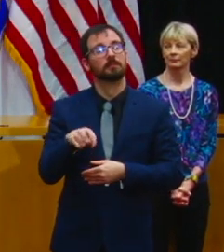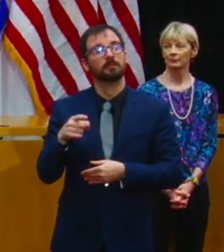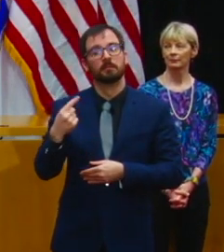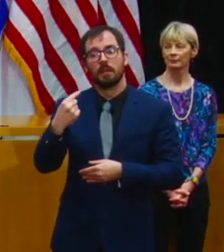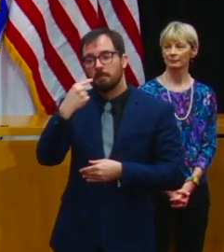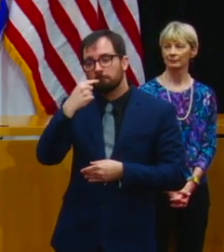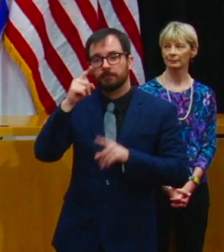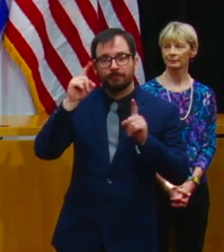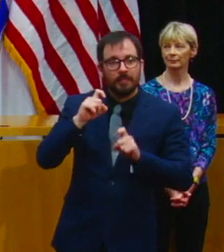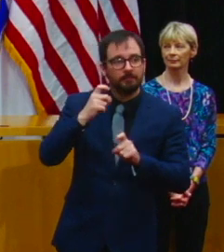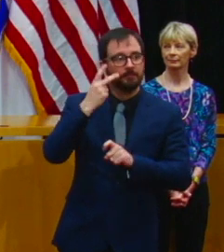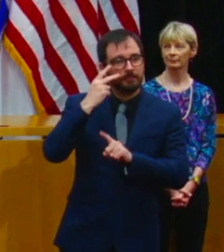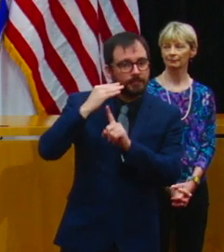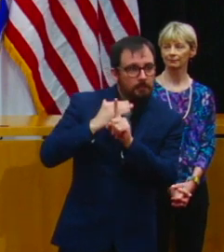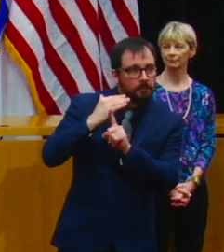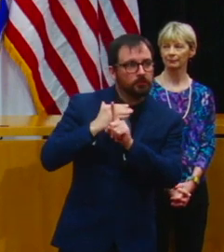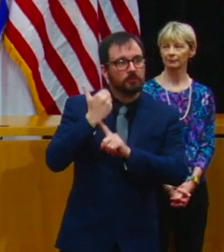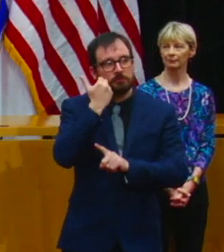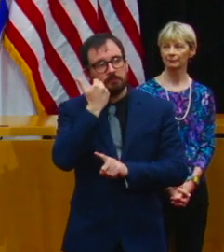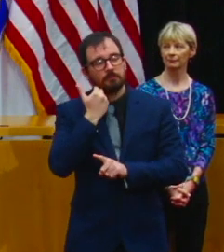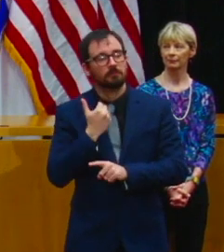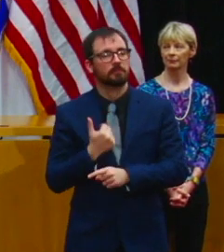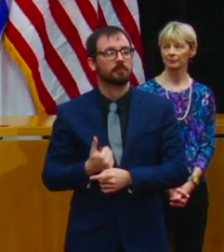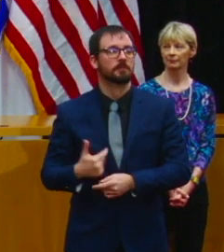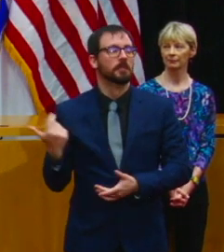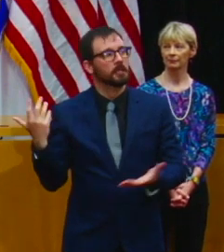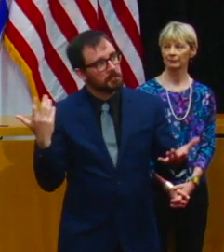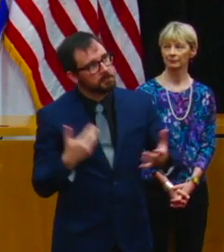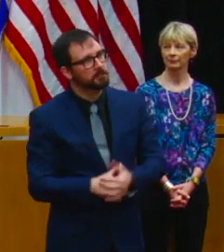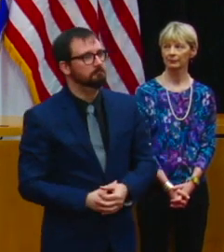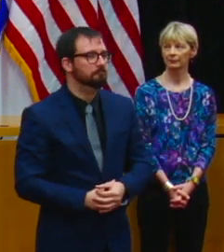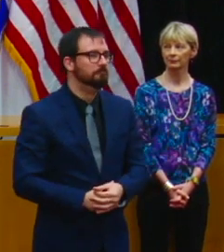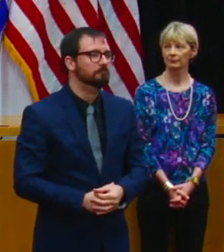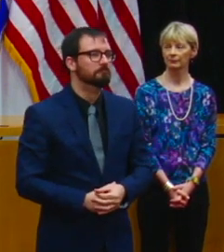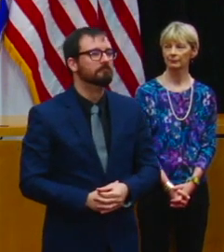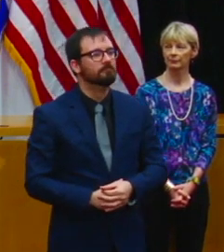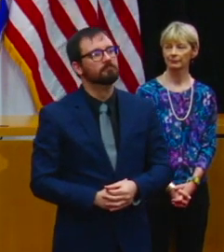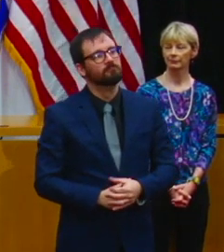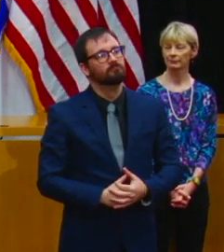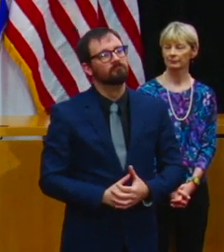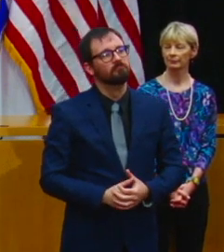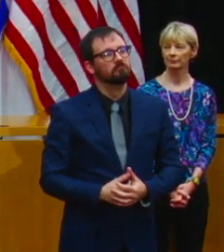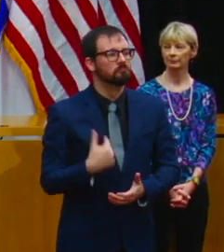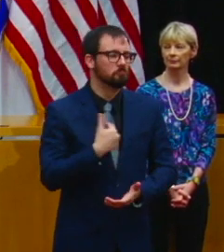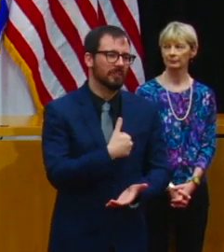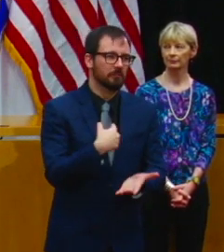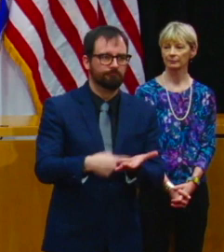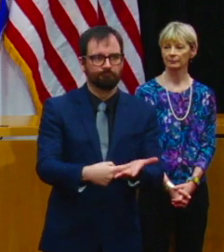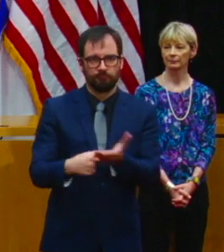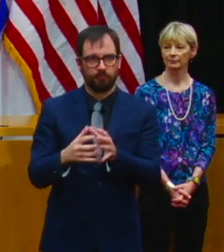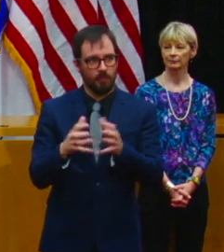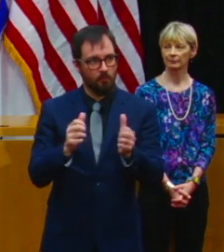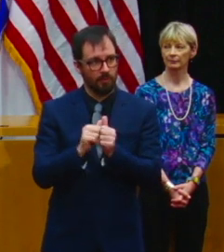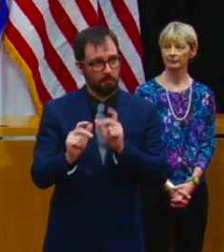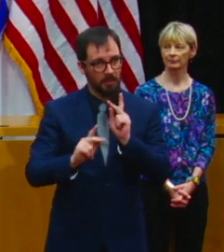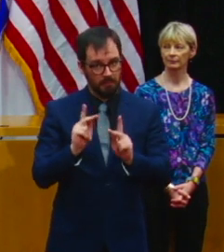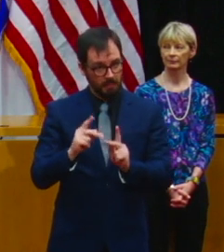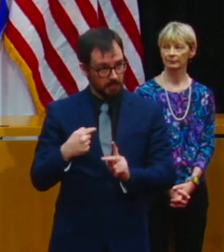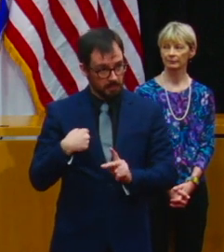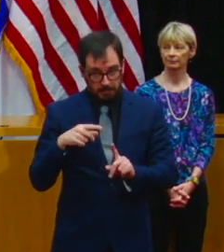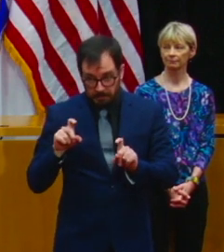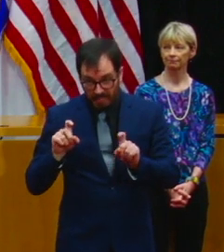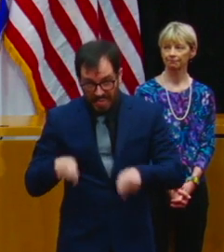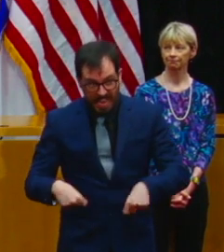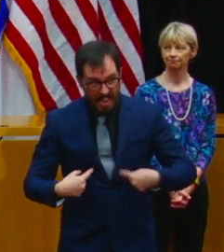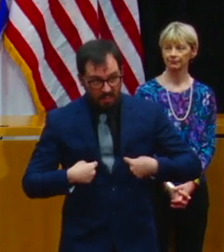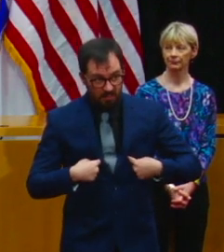we are engaged in discussions with a lot of people about what we can and cannot do. Okay. And there are plenty of legal and constitutional issues